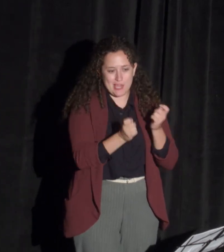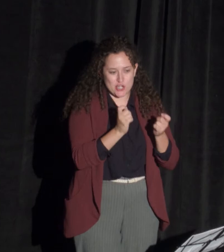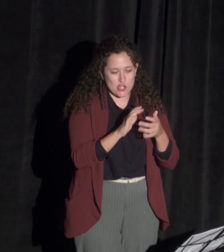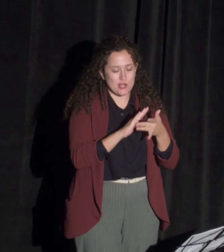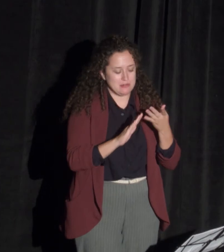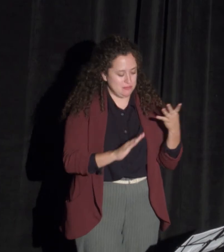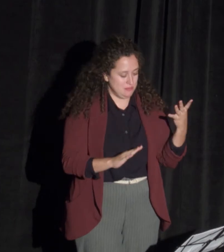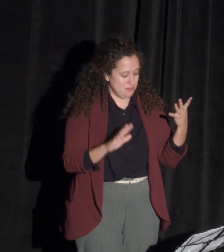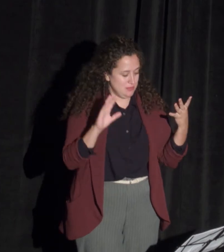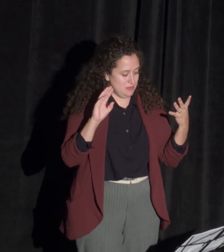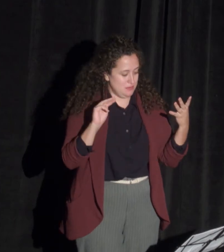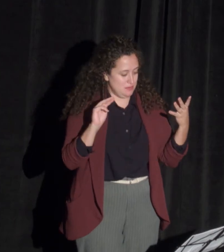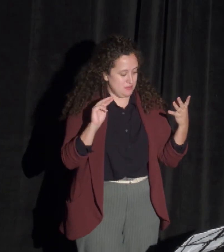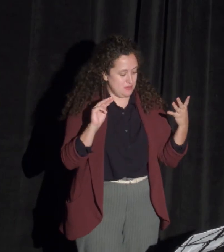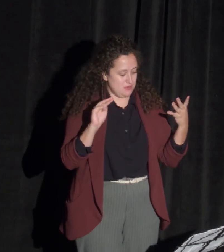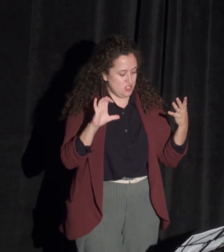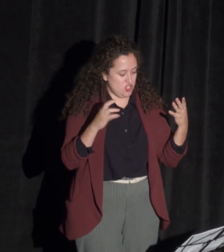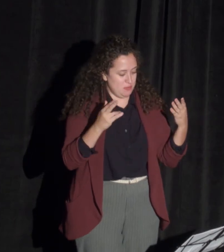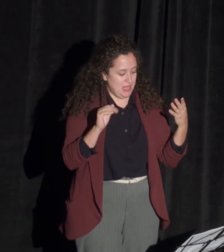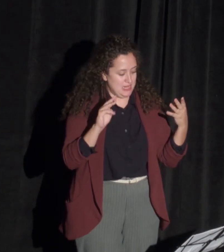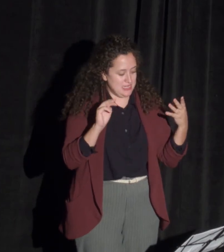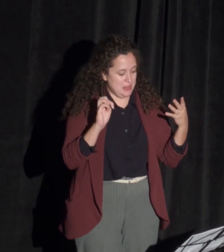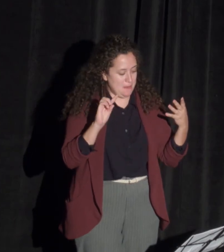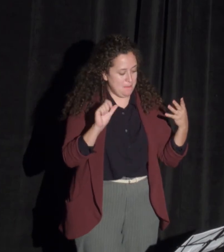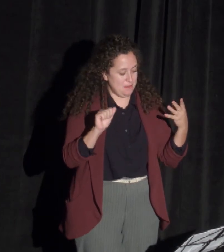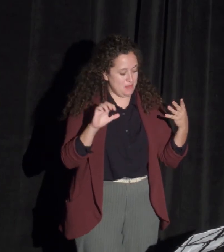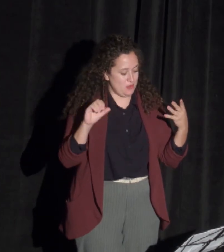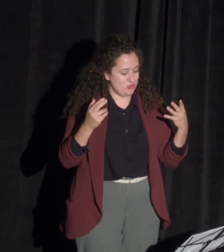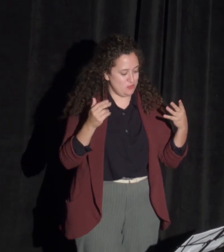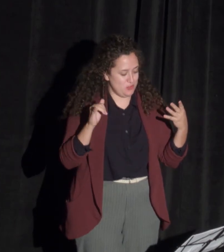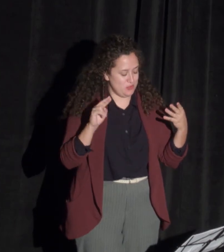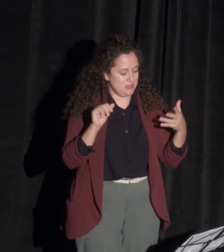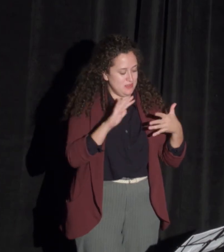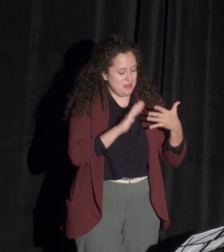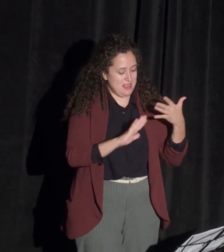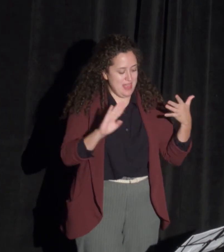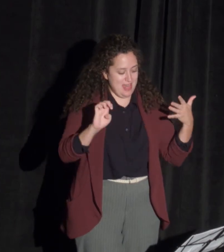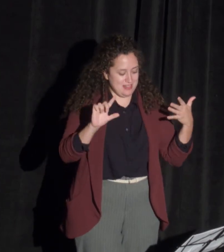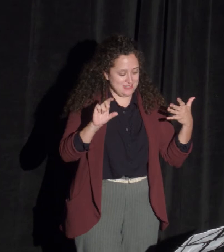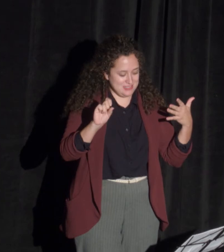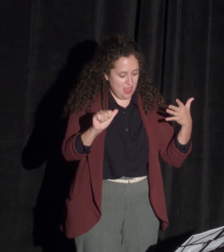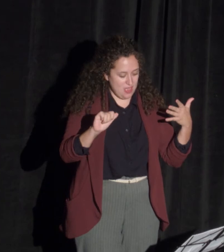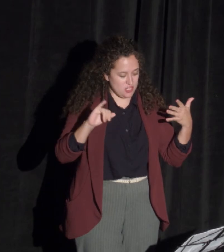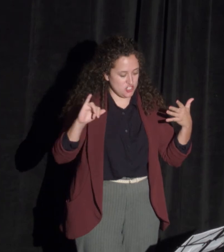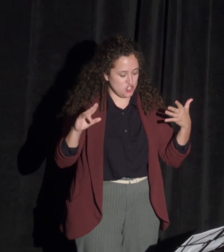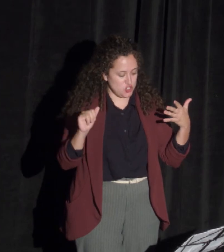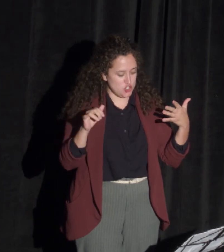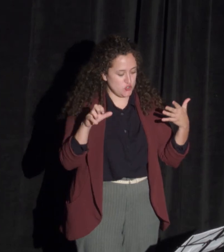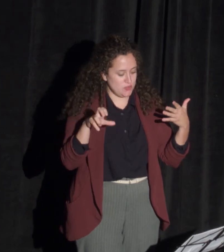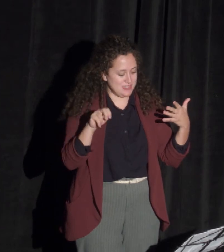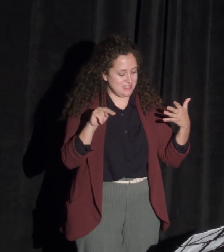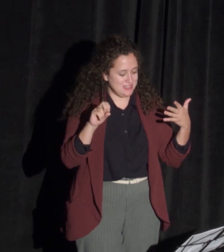Elsa Schuneson, podcast producers Erica Insine and Stephen Shapansky.